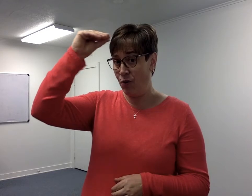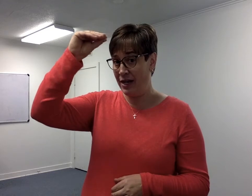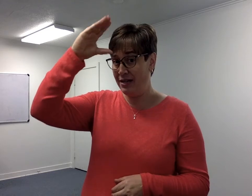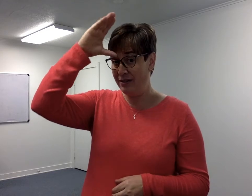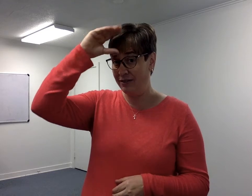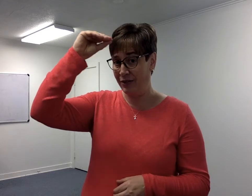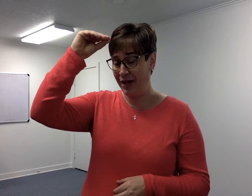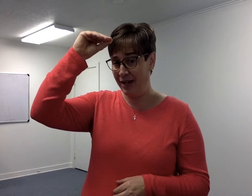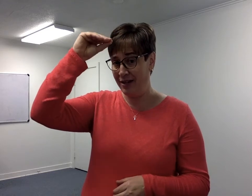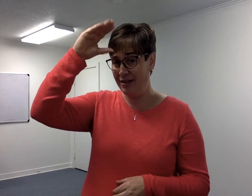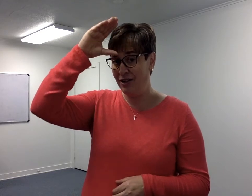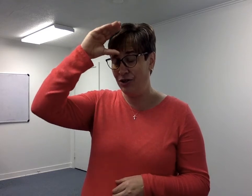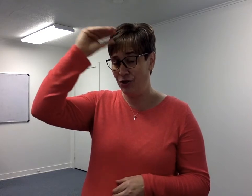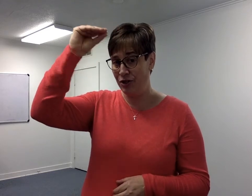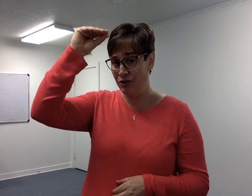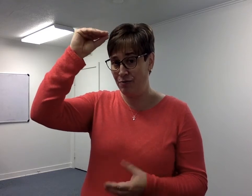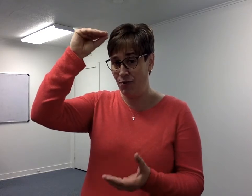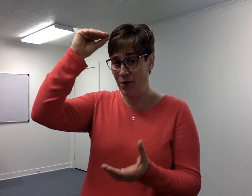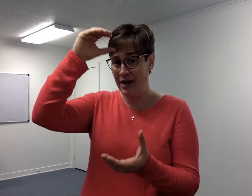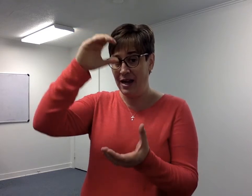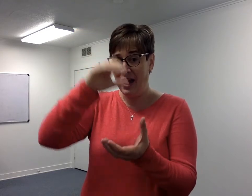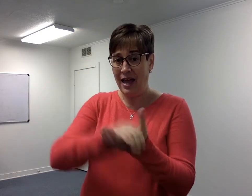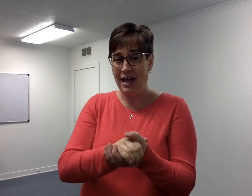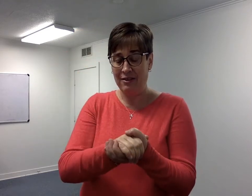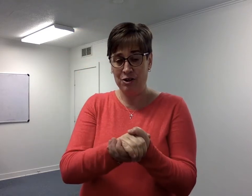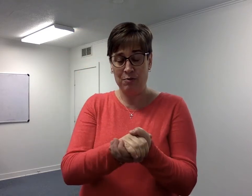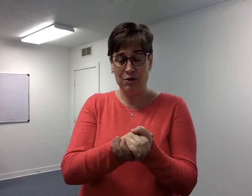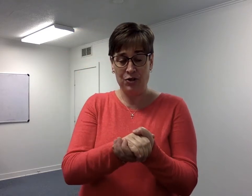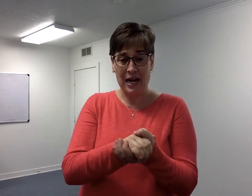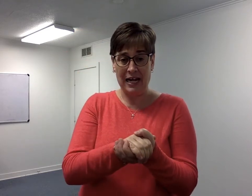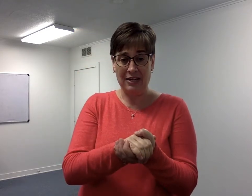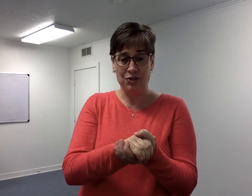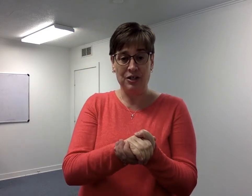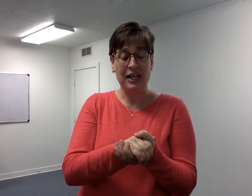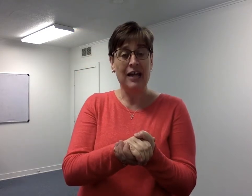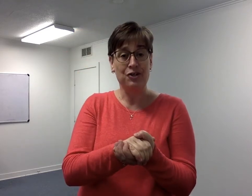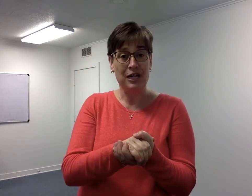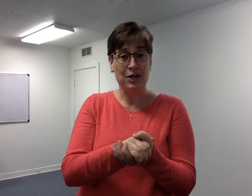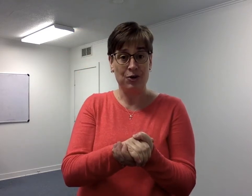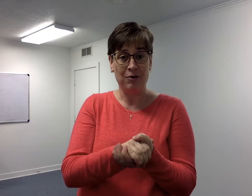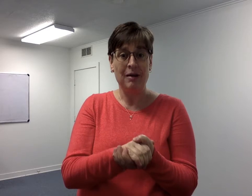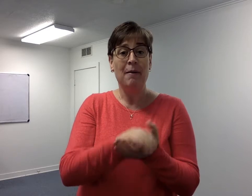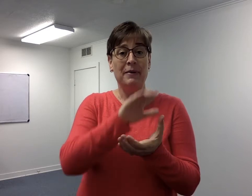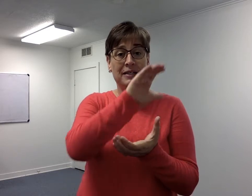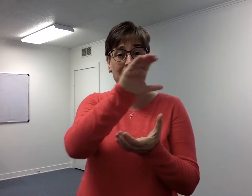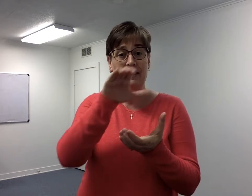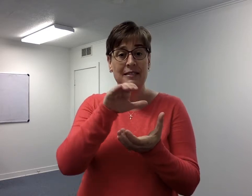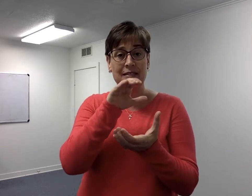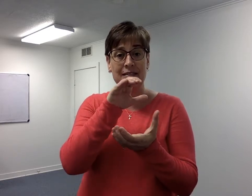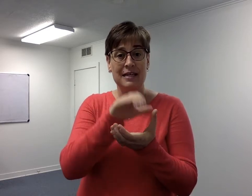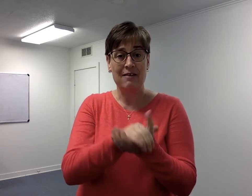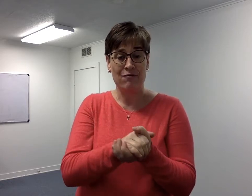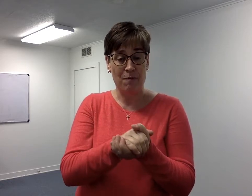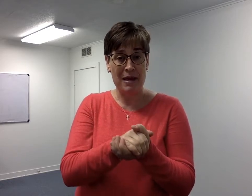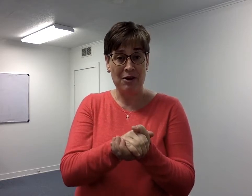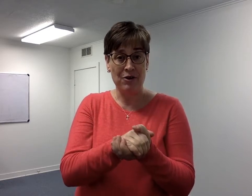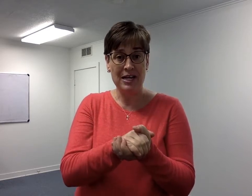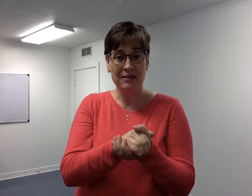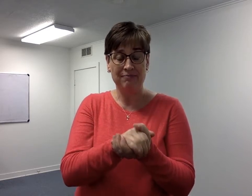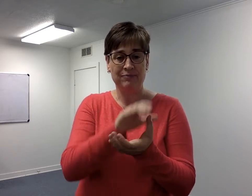boy, okay, you're going to do the boy, and then you're going to put your hand and you're going to catch it here. Because this is a sign for marry, to